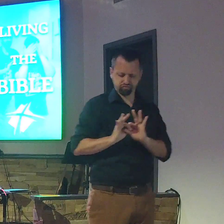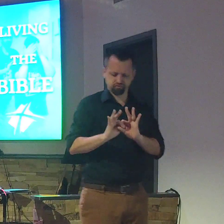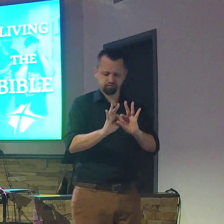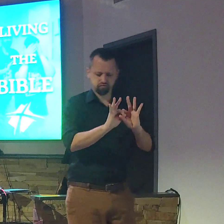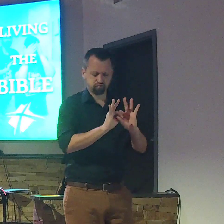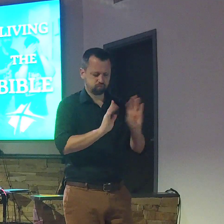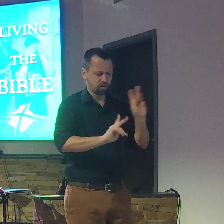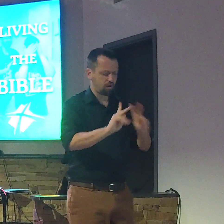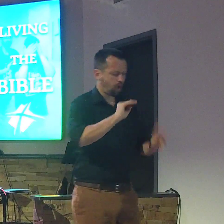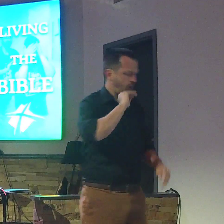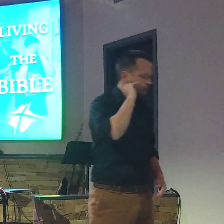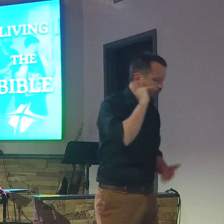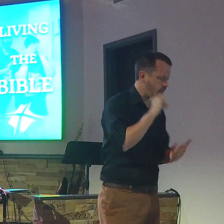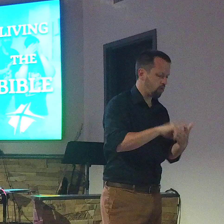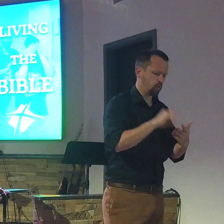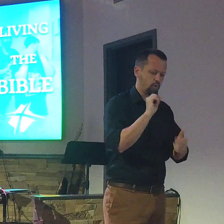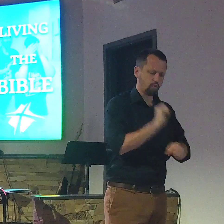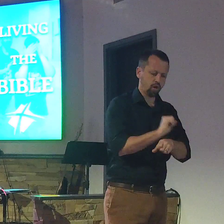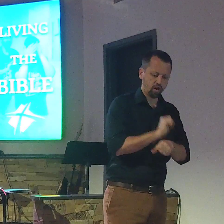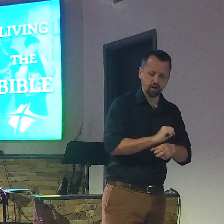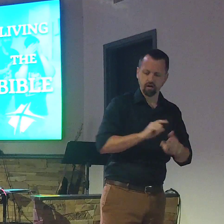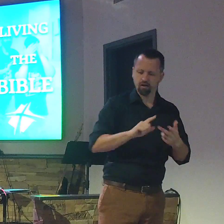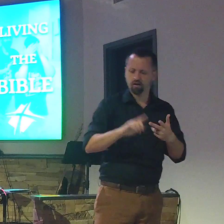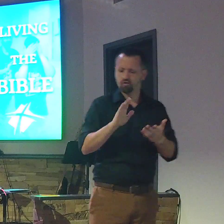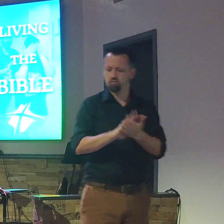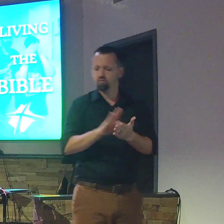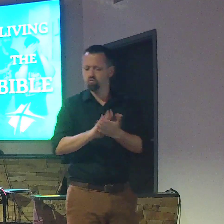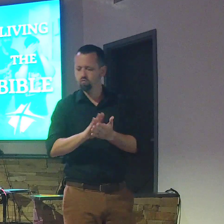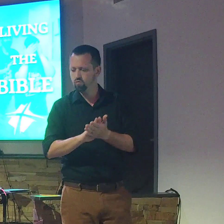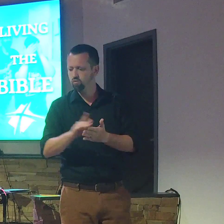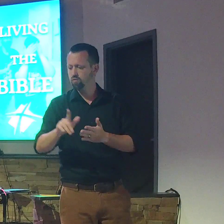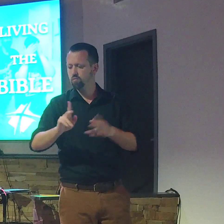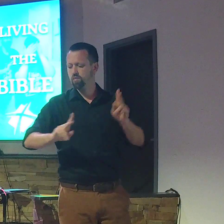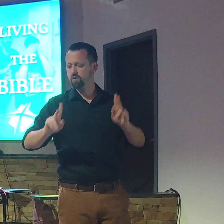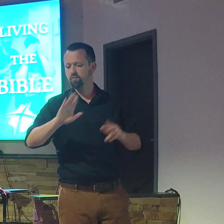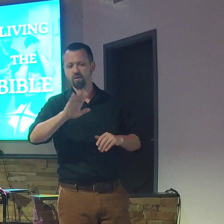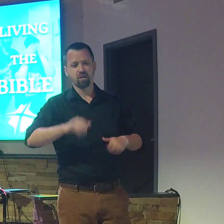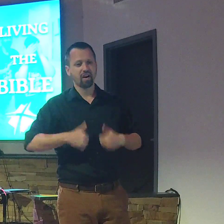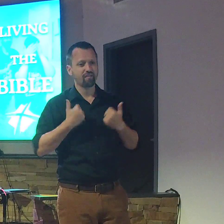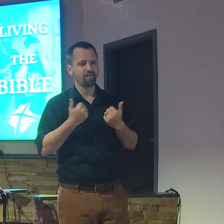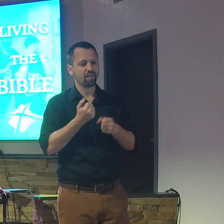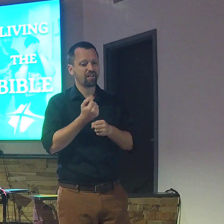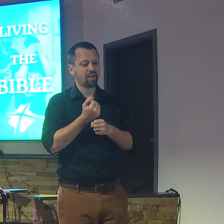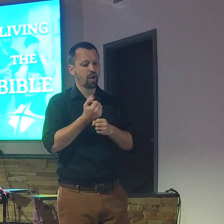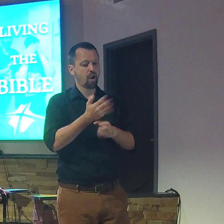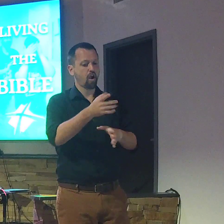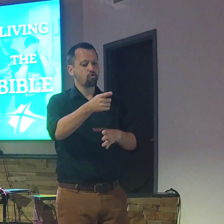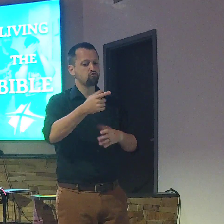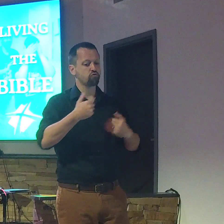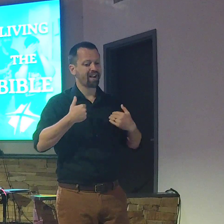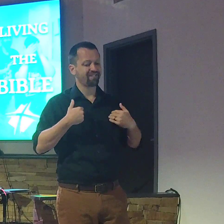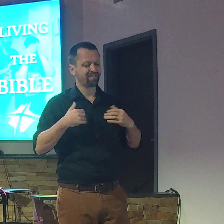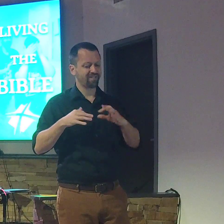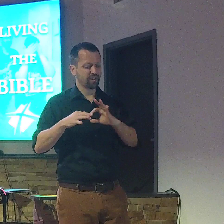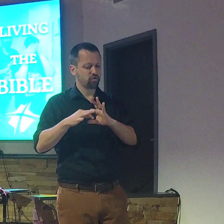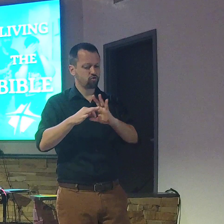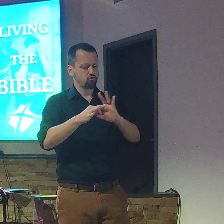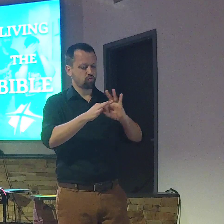work, those at school, those others in your life. It'll cause you to walk together in